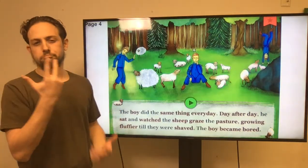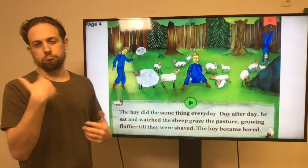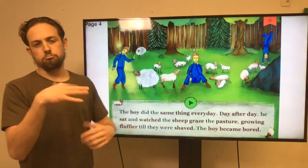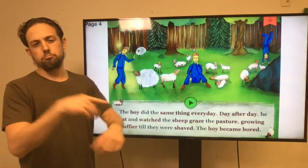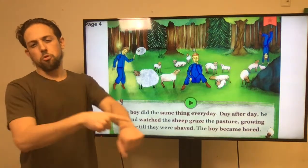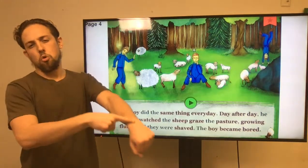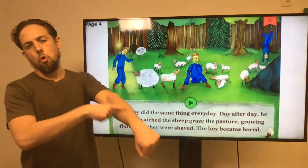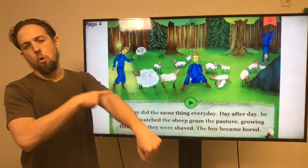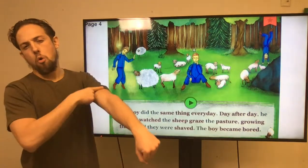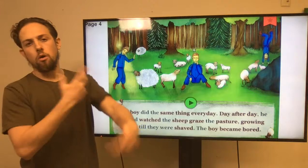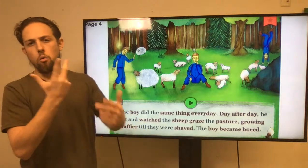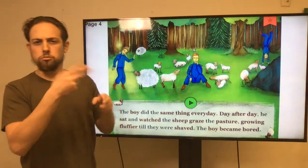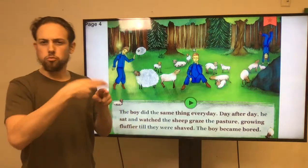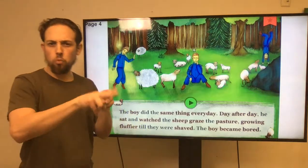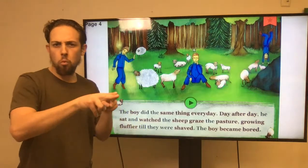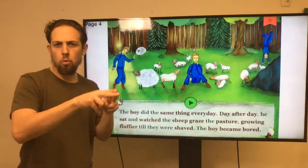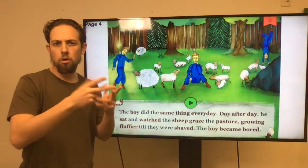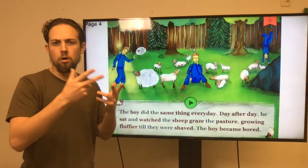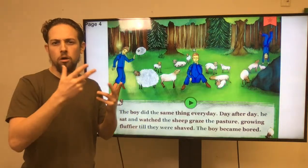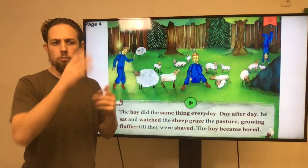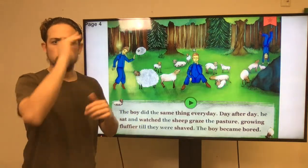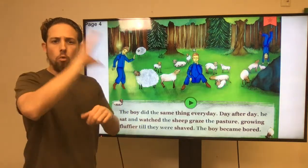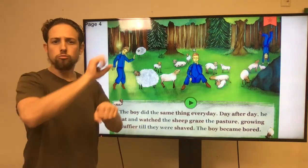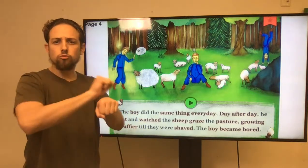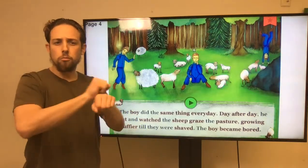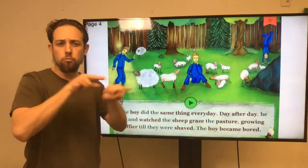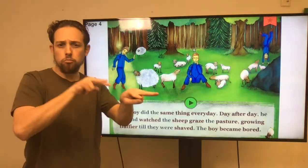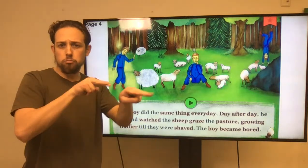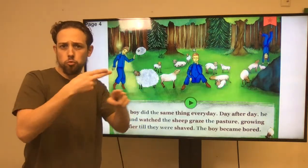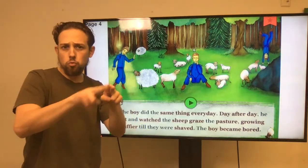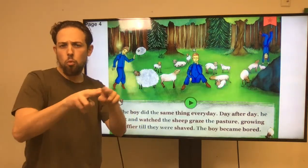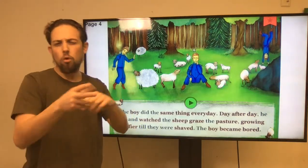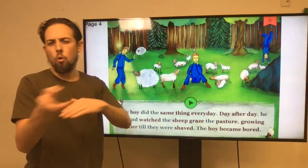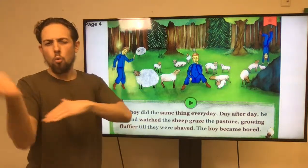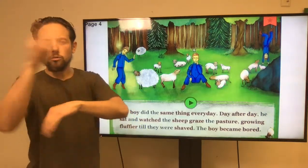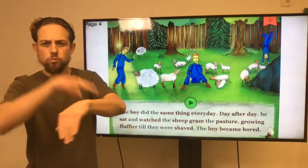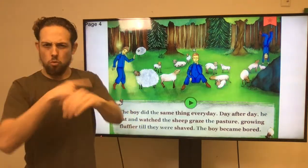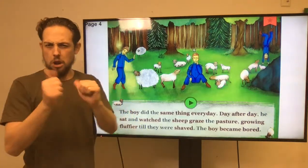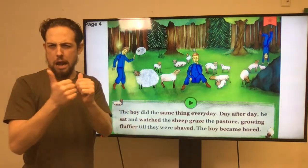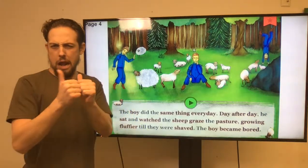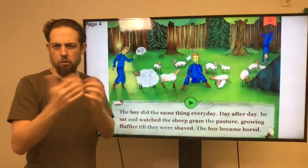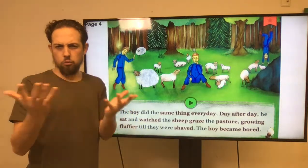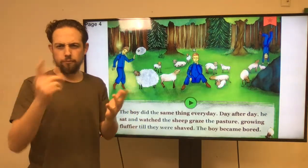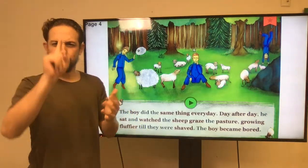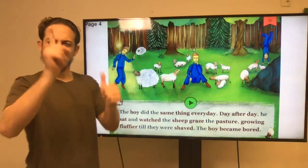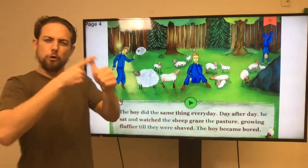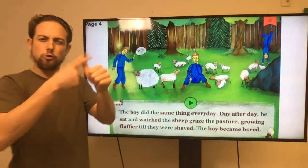So how can you tell from the English sentence that something happened for a long period of time or a short period of